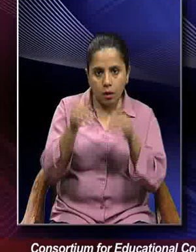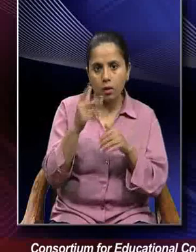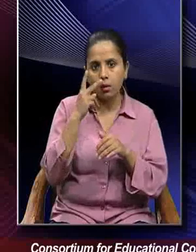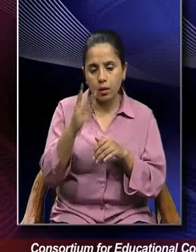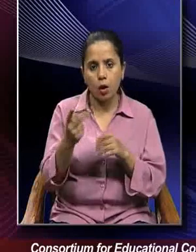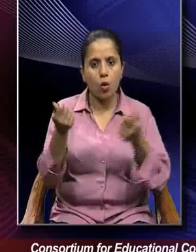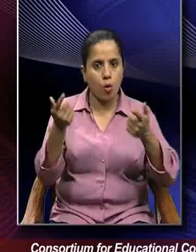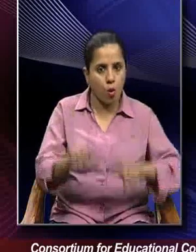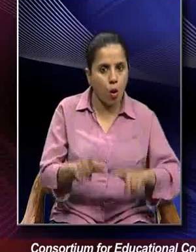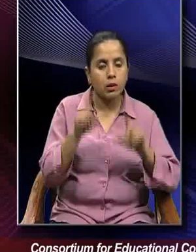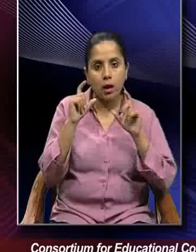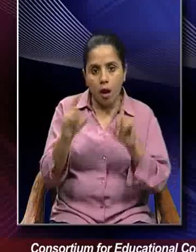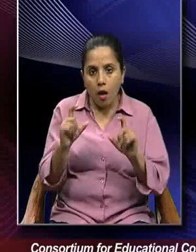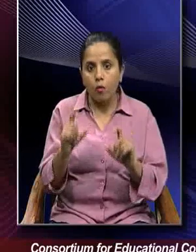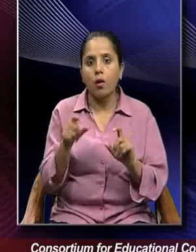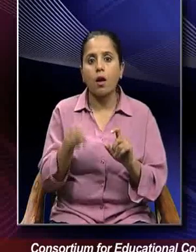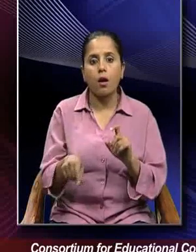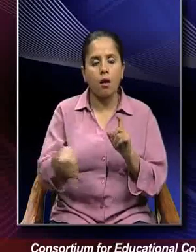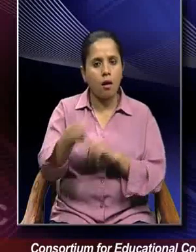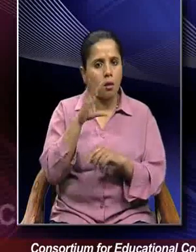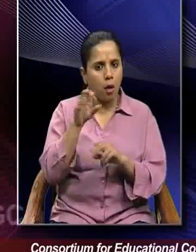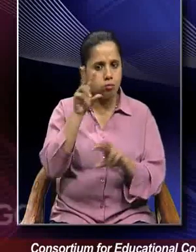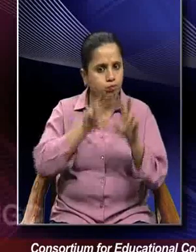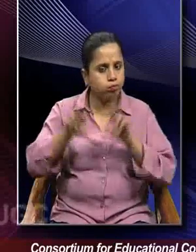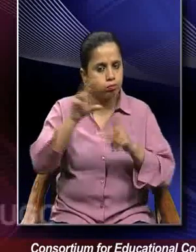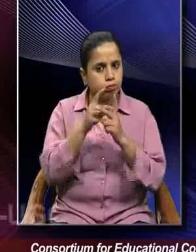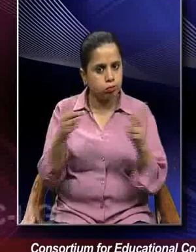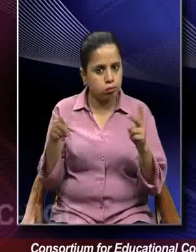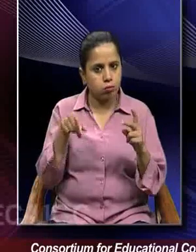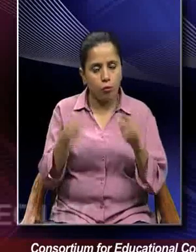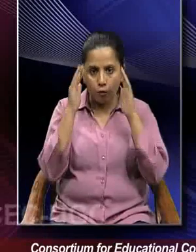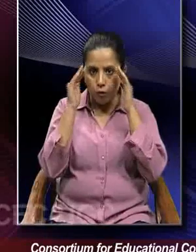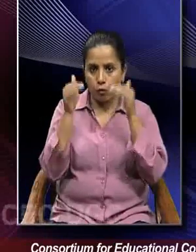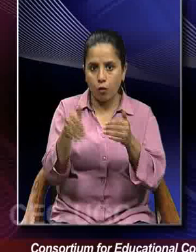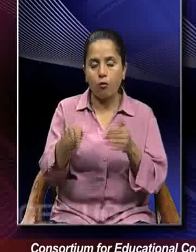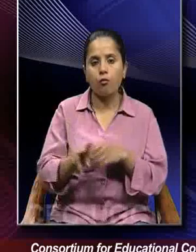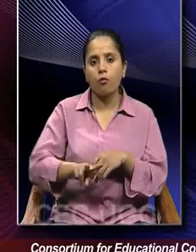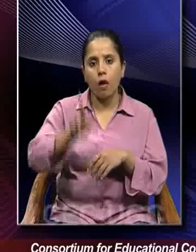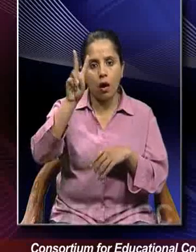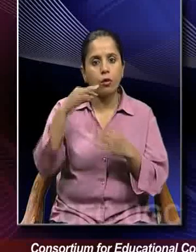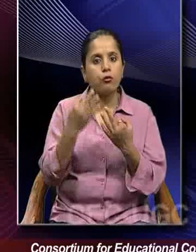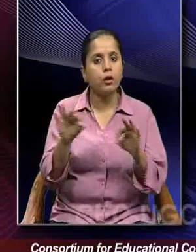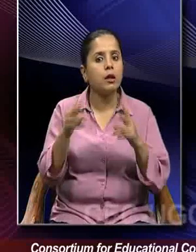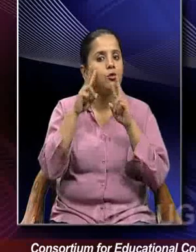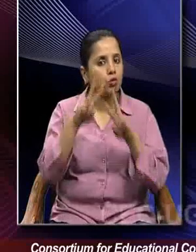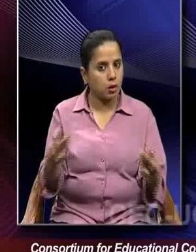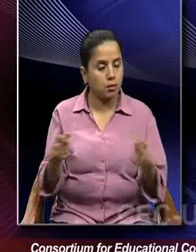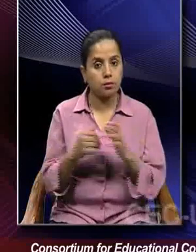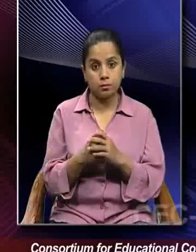laws, careful empirical observations, and focuses on value-free research.